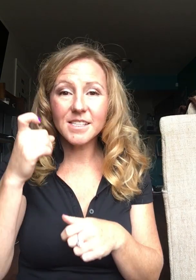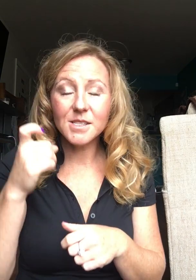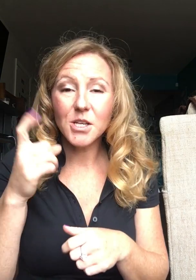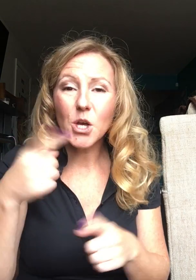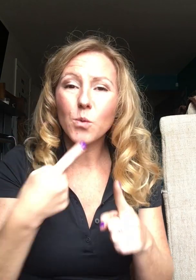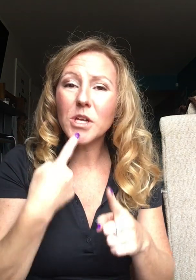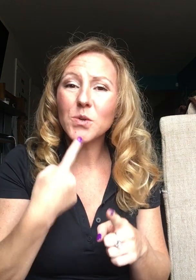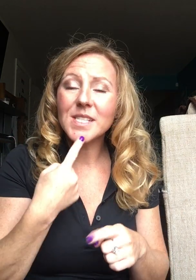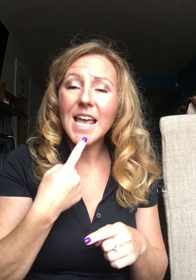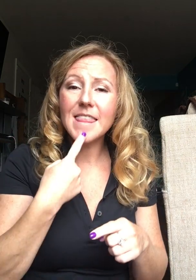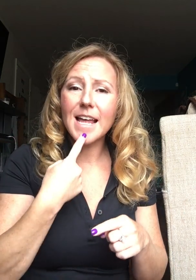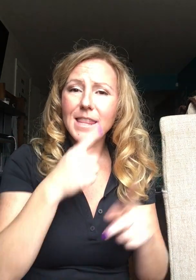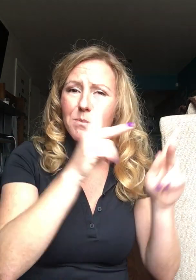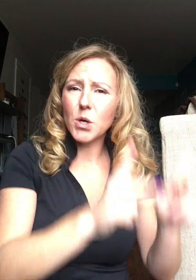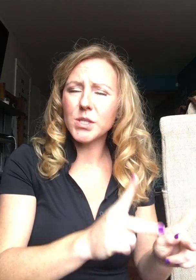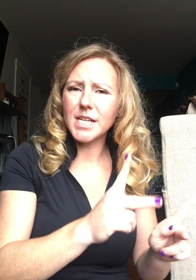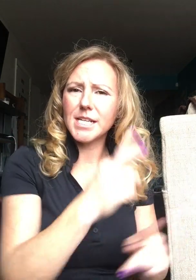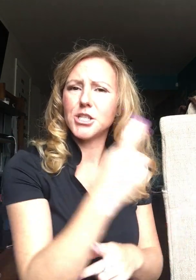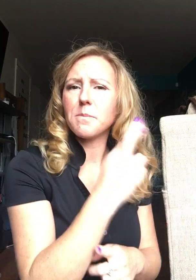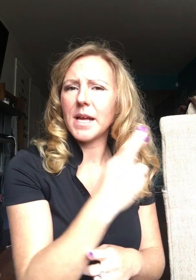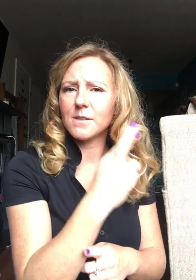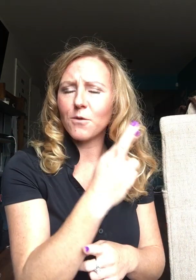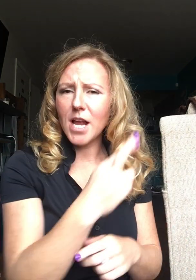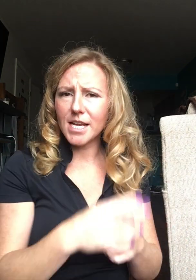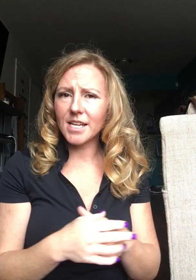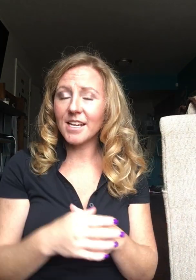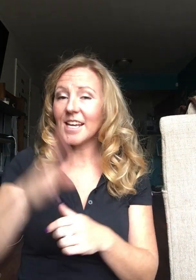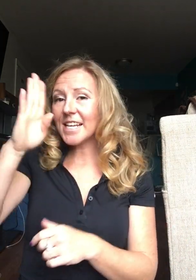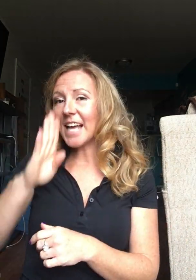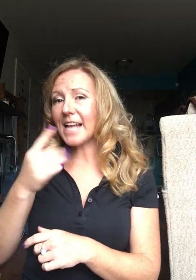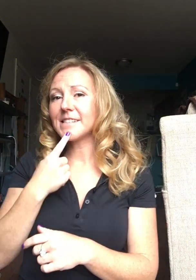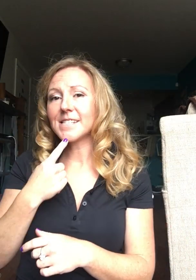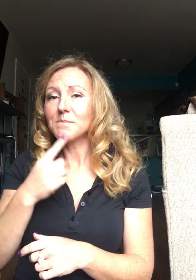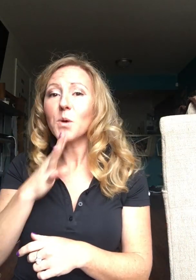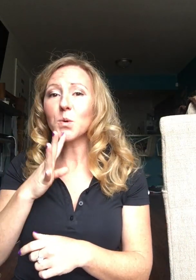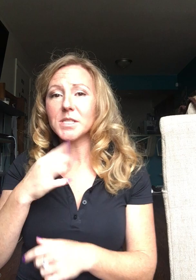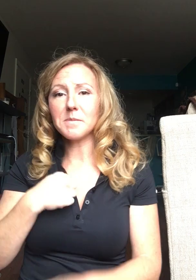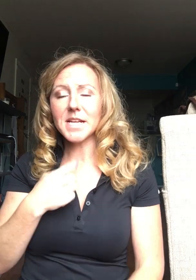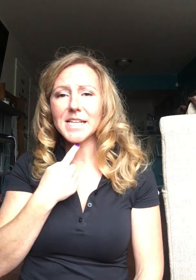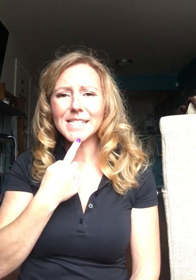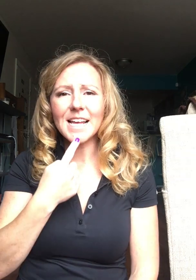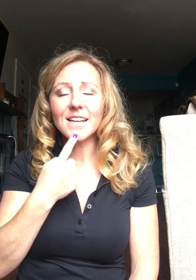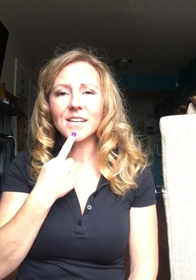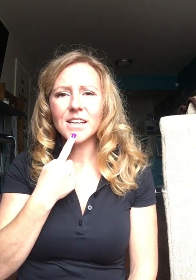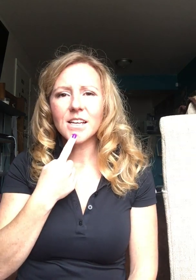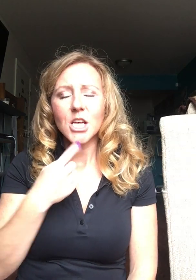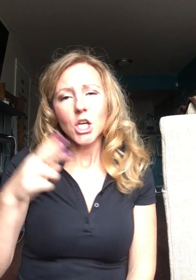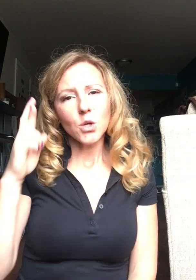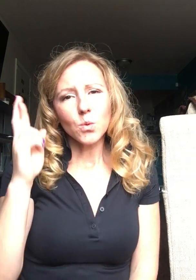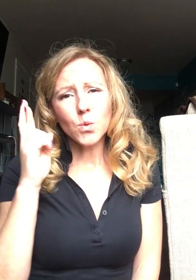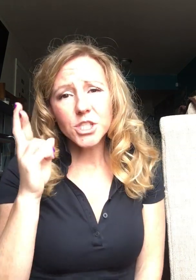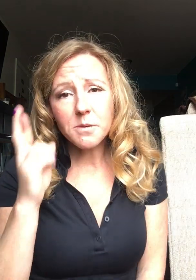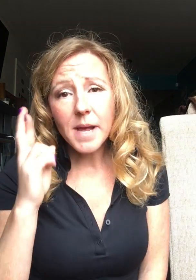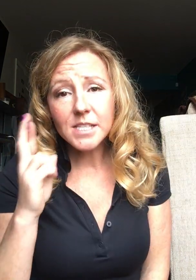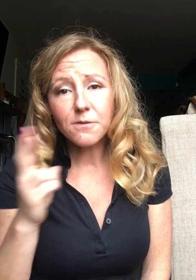Because when you say that the person is your best friend, God spoke to me and he said, would your best